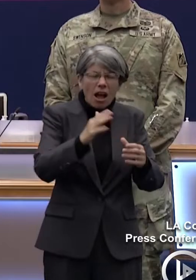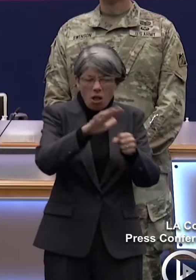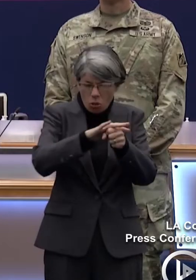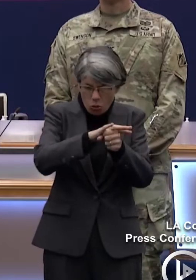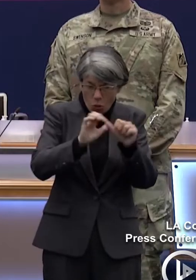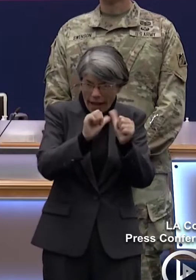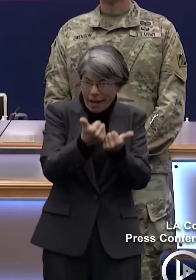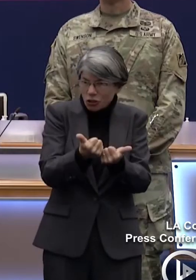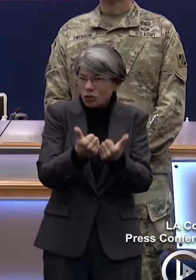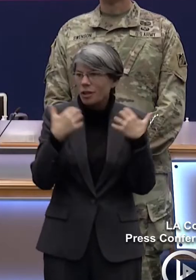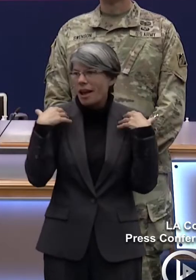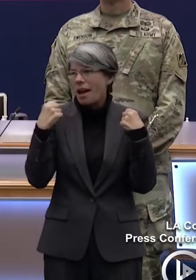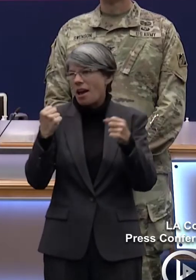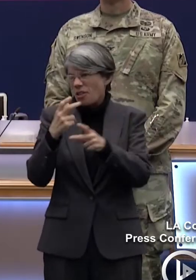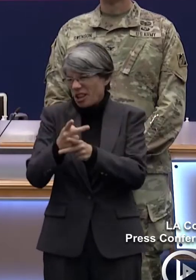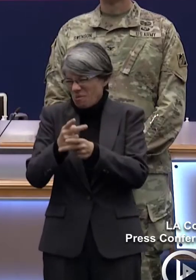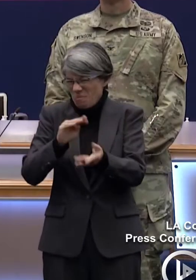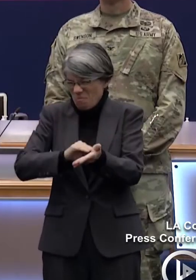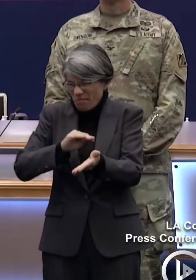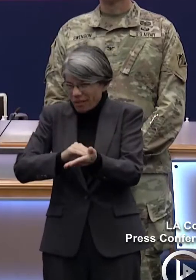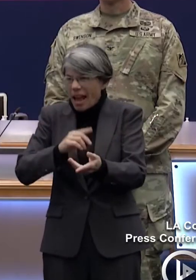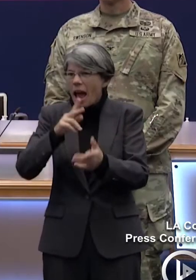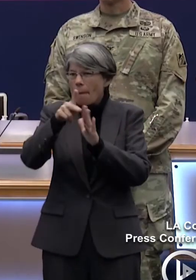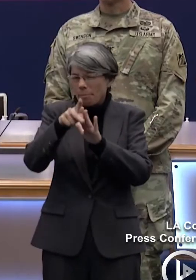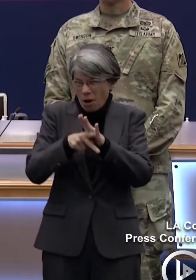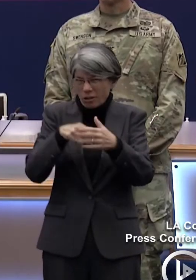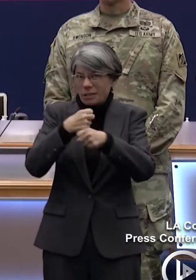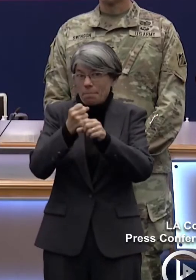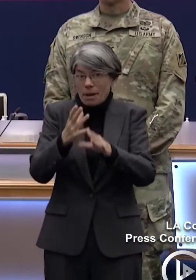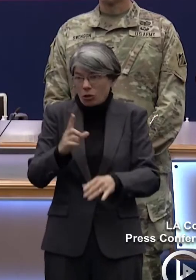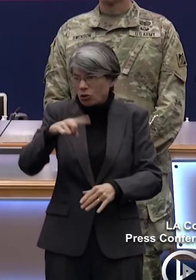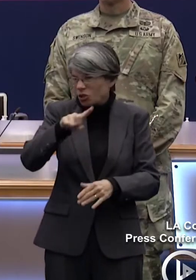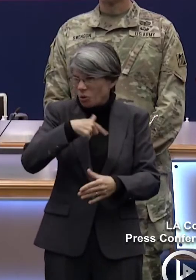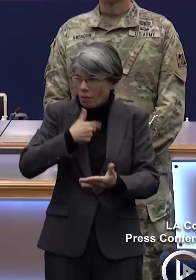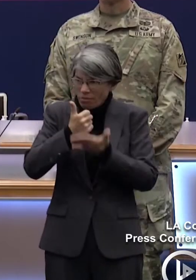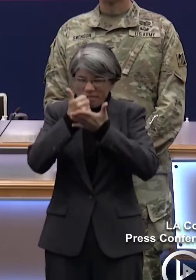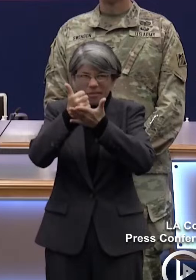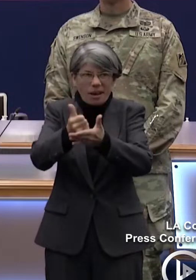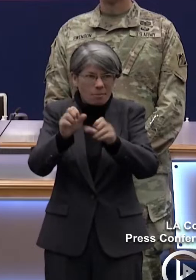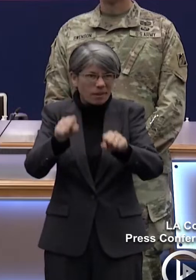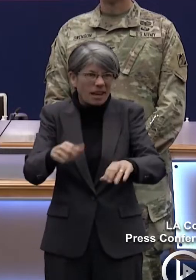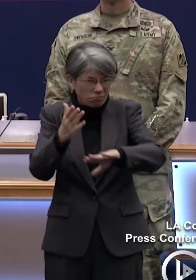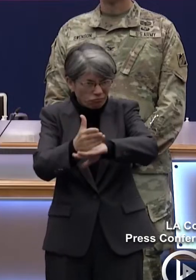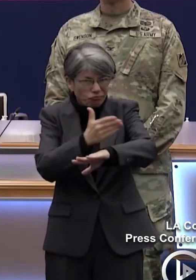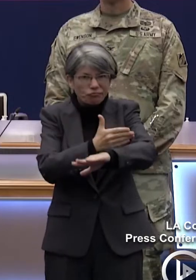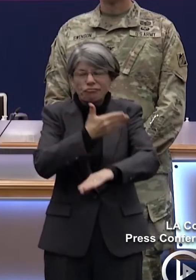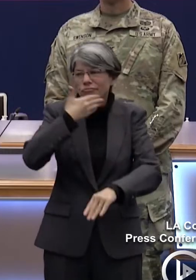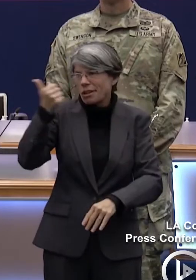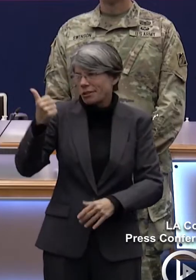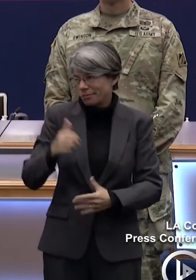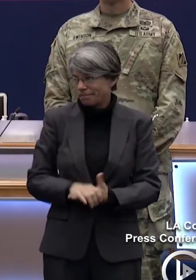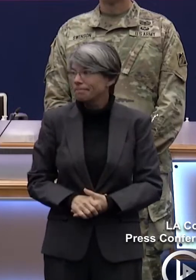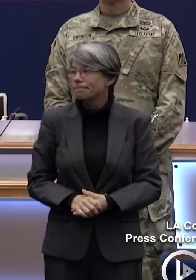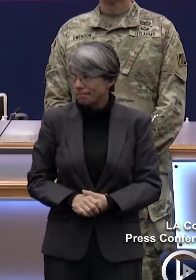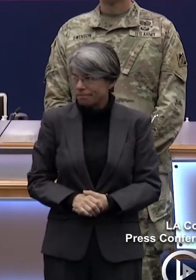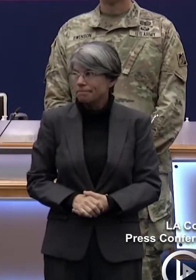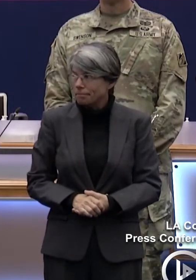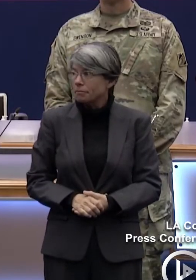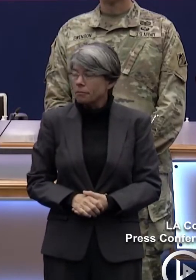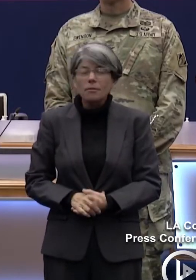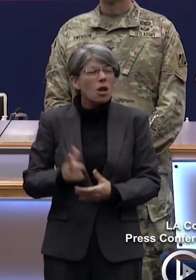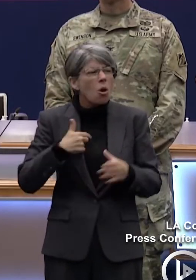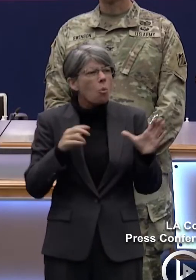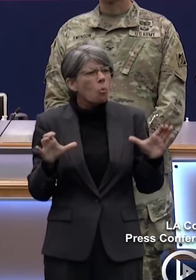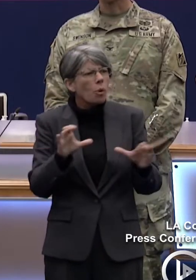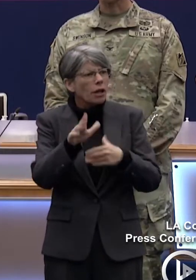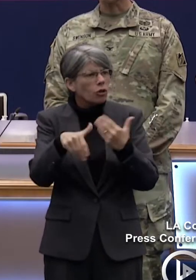agencies, healthcare providers, and policymakers so they can respond to the community's most urgent needs. We